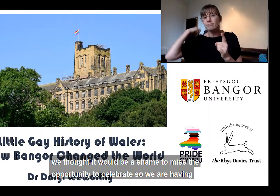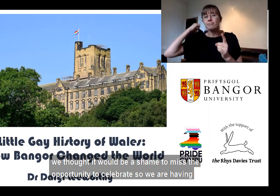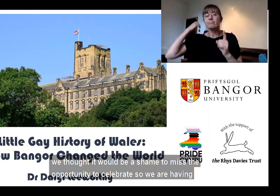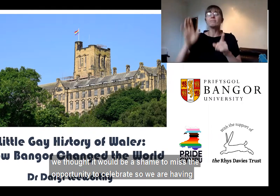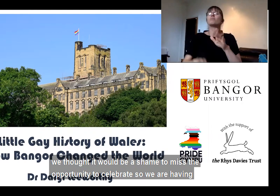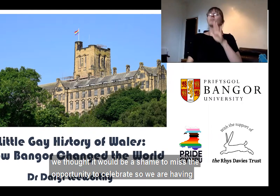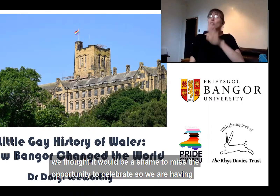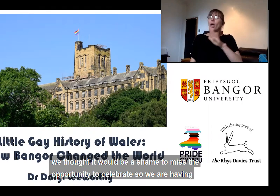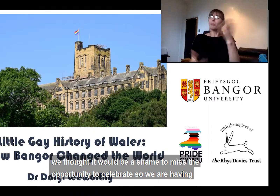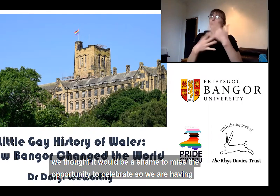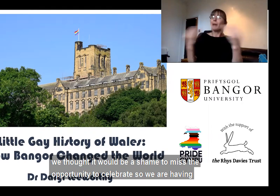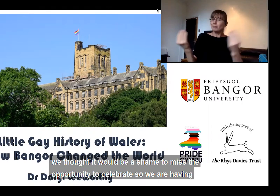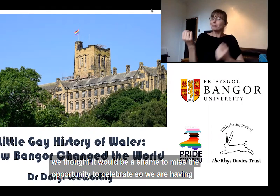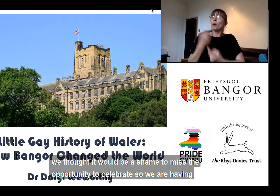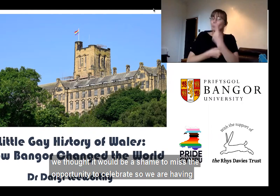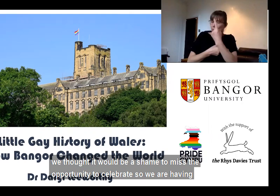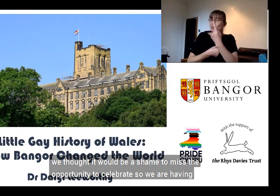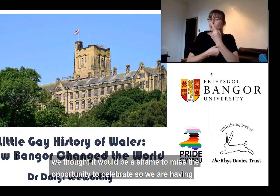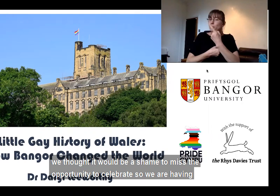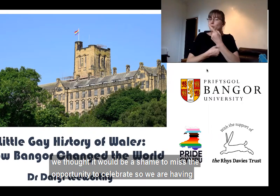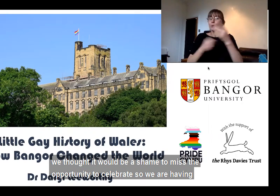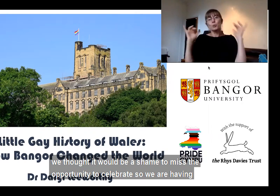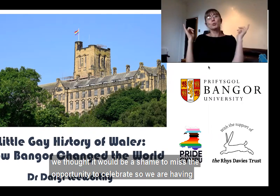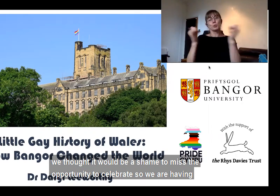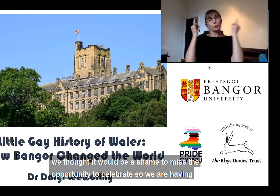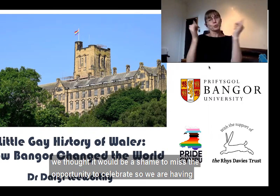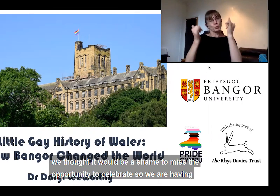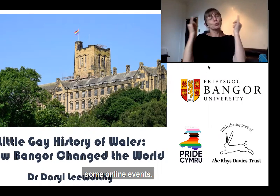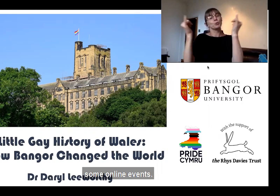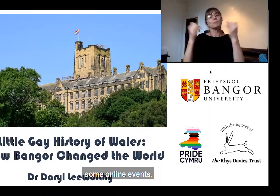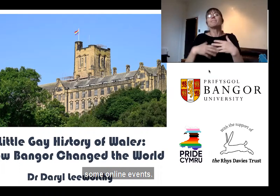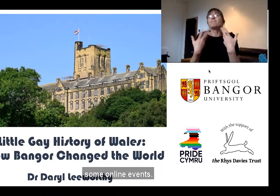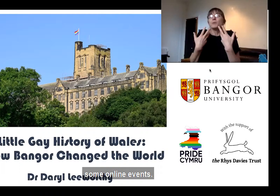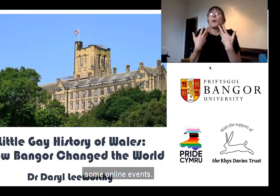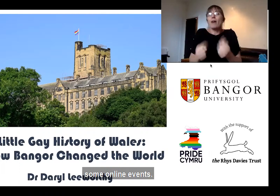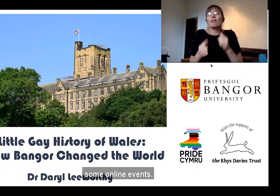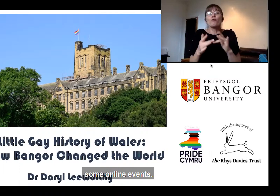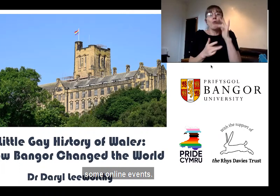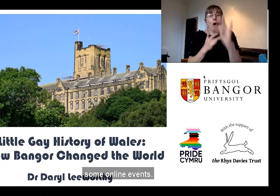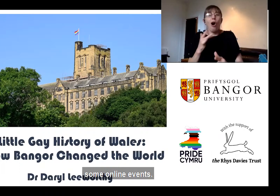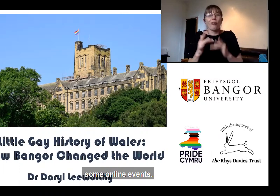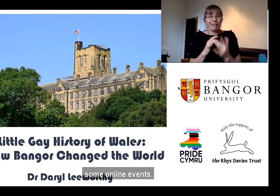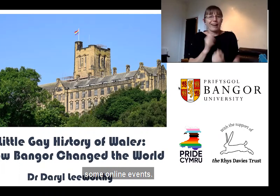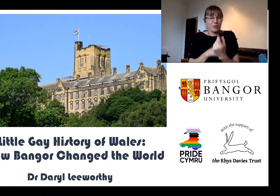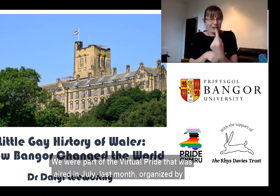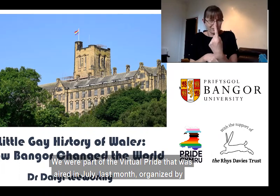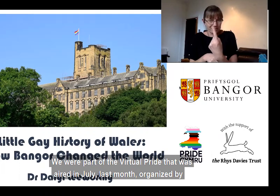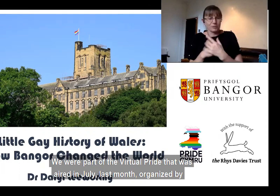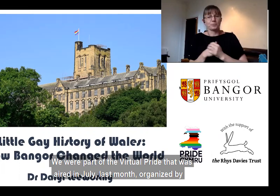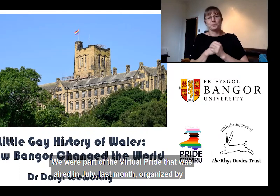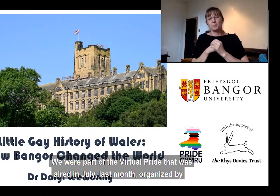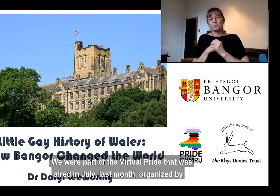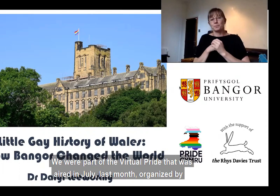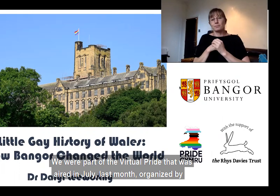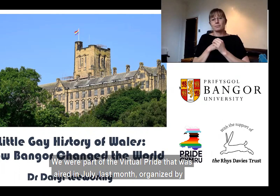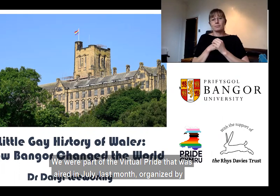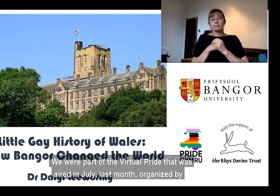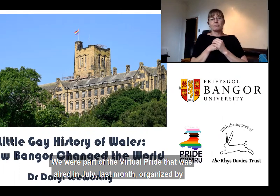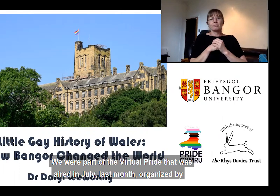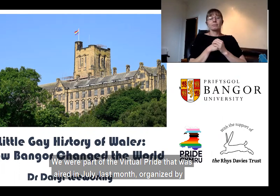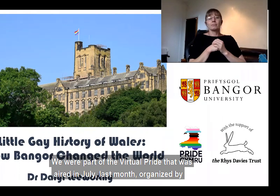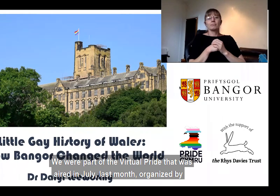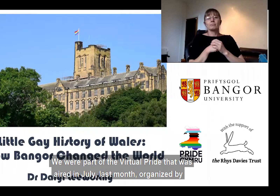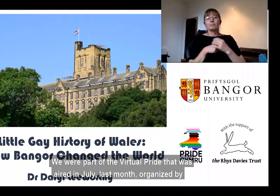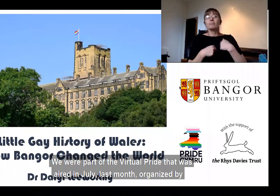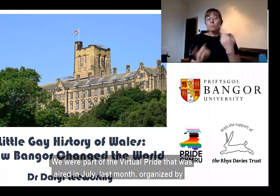shame to miss the opportunity to celebrate. So we are having some online events. We were